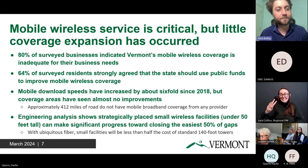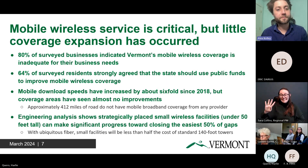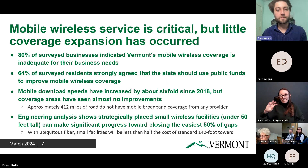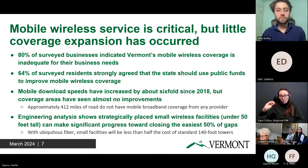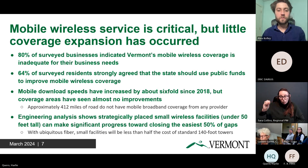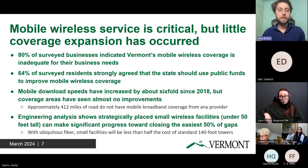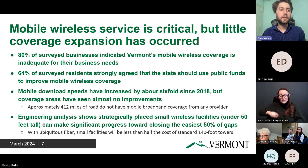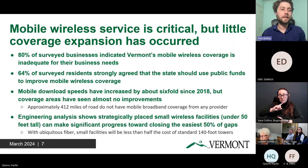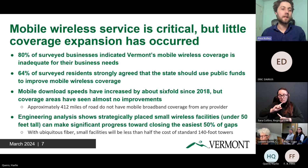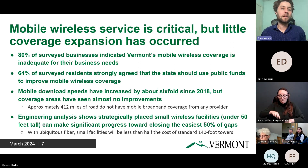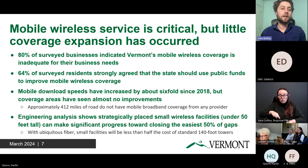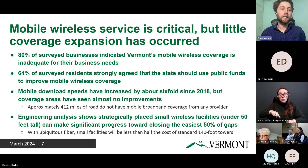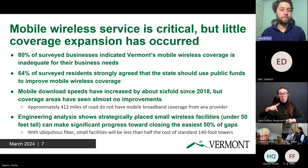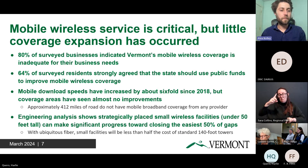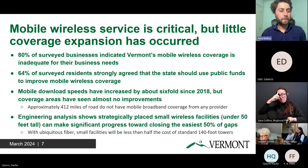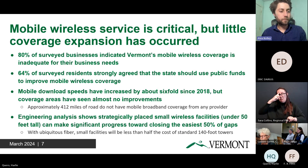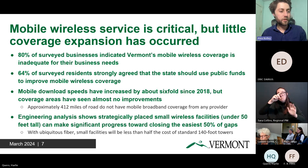coverage.